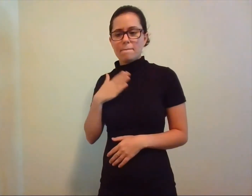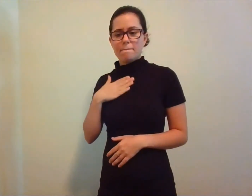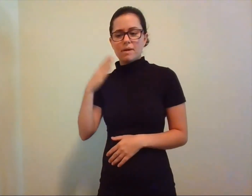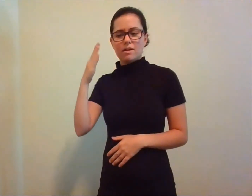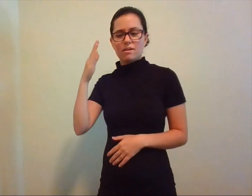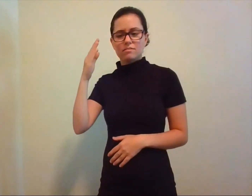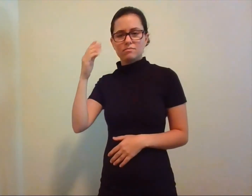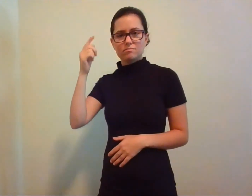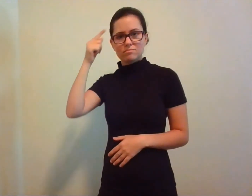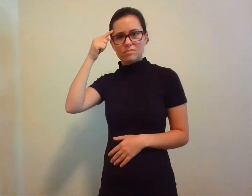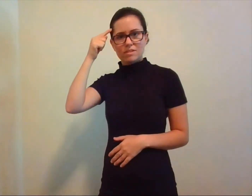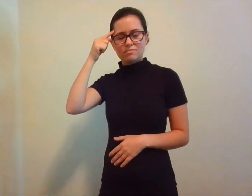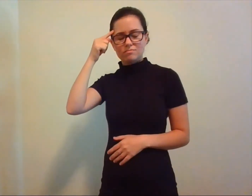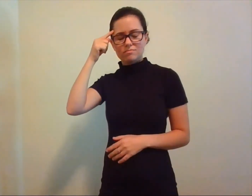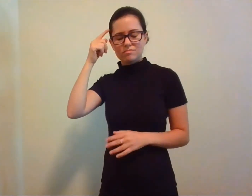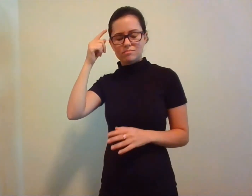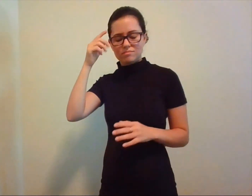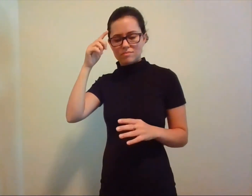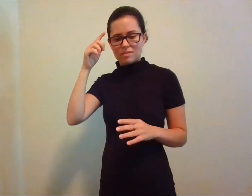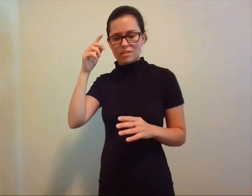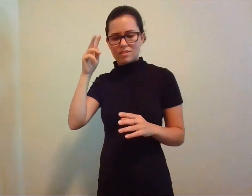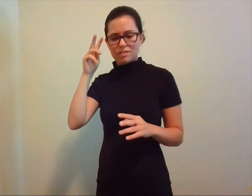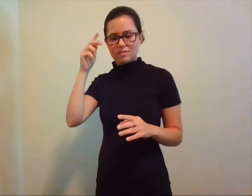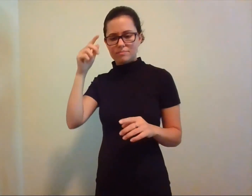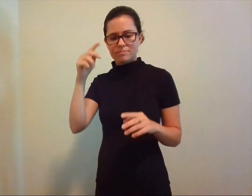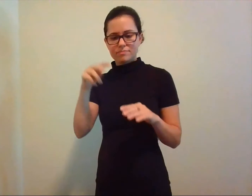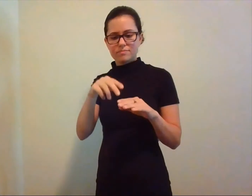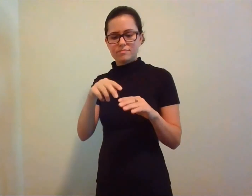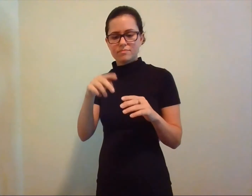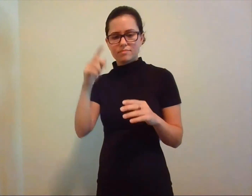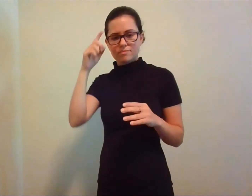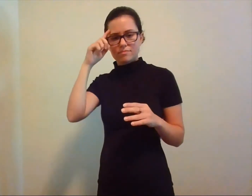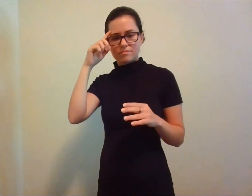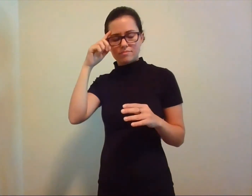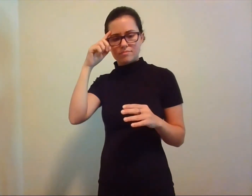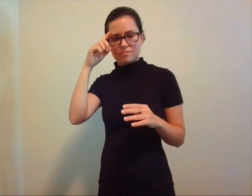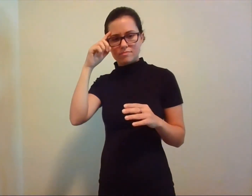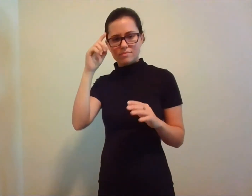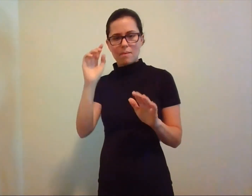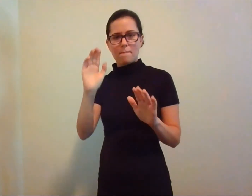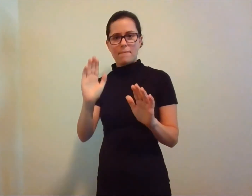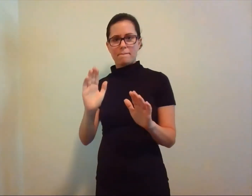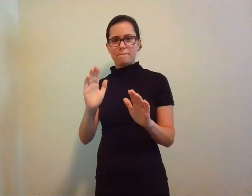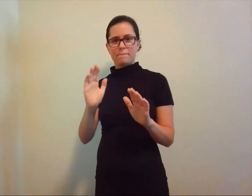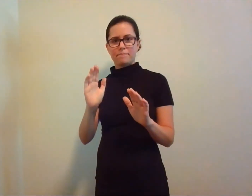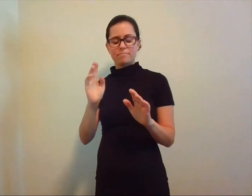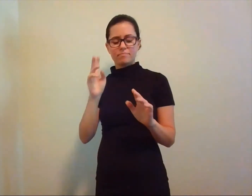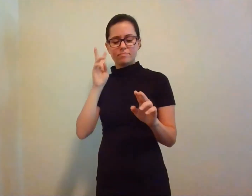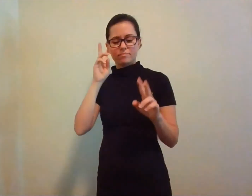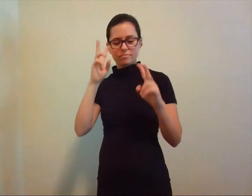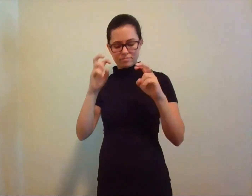I'm telling you, it was next level. Well, if you want to, this guy found parts of me that I didn't know I had.